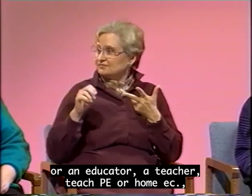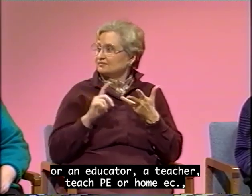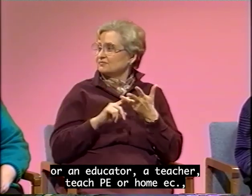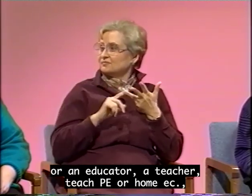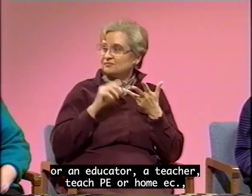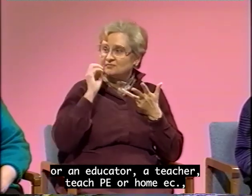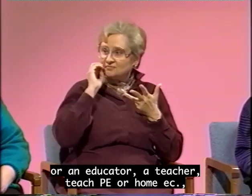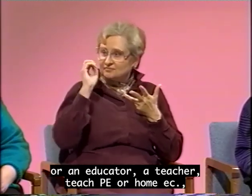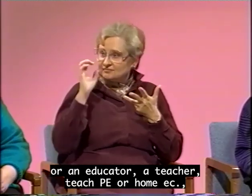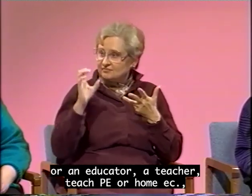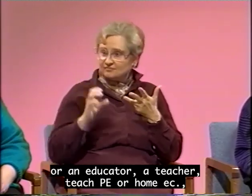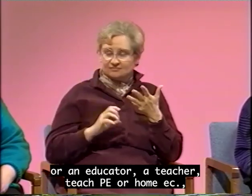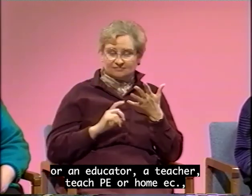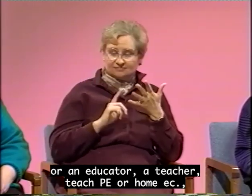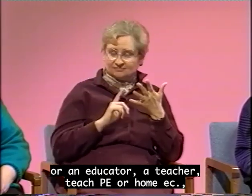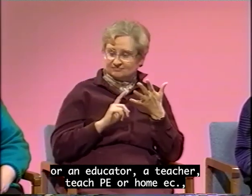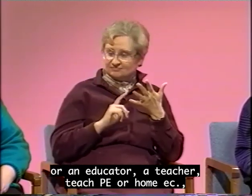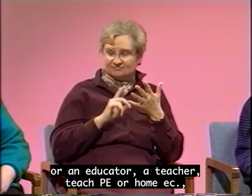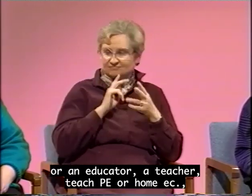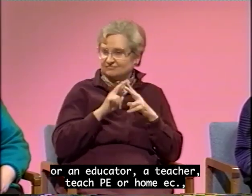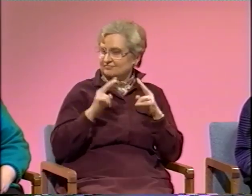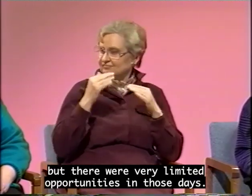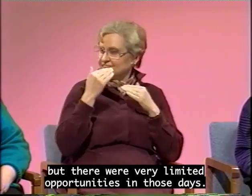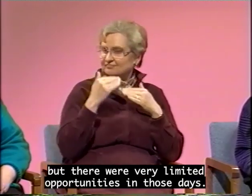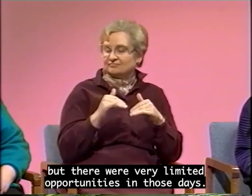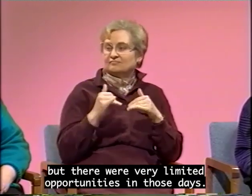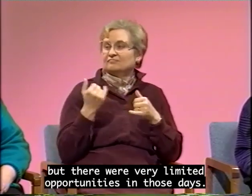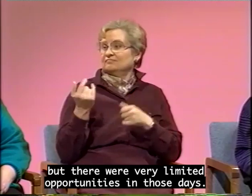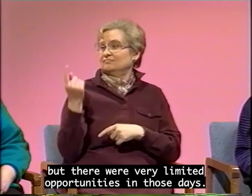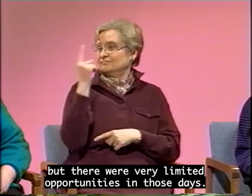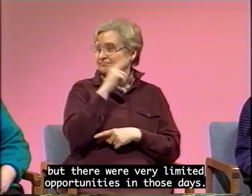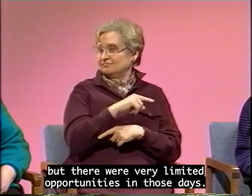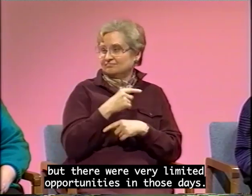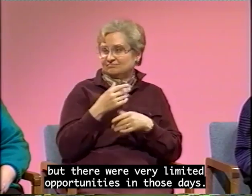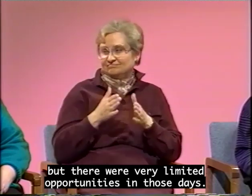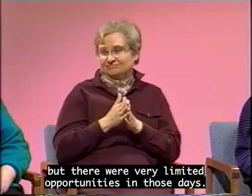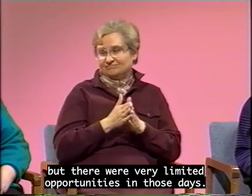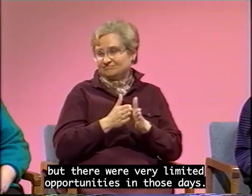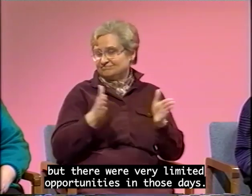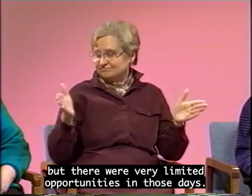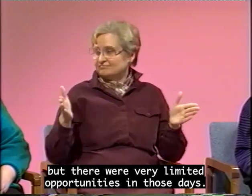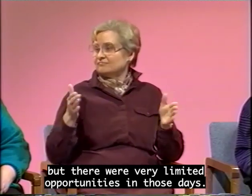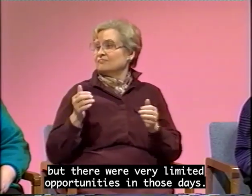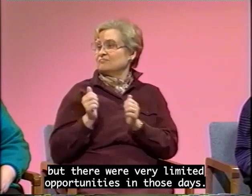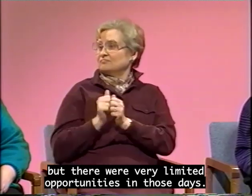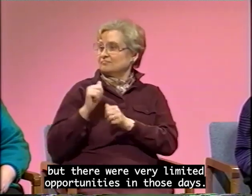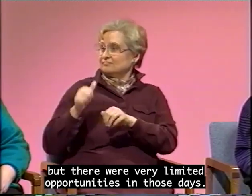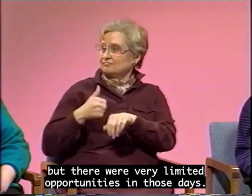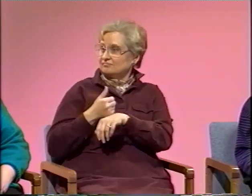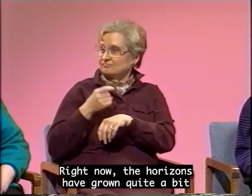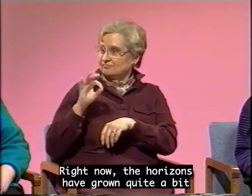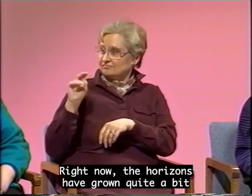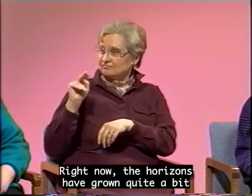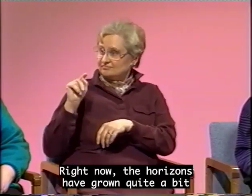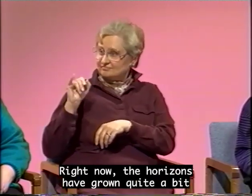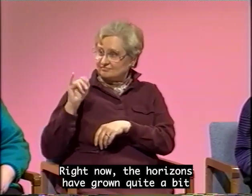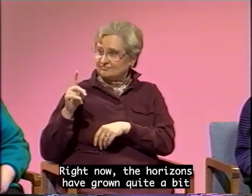teacher, teach PE or home ec, but there were very limited opportunities in those days. Right now,